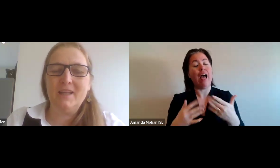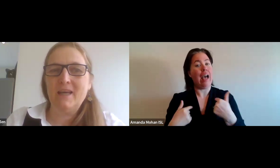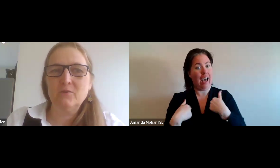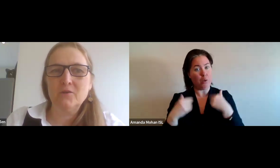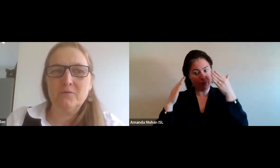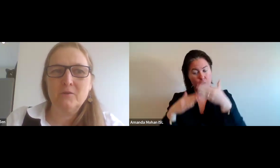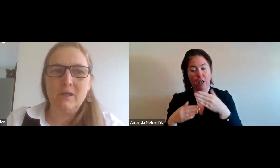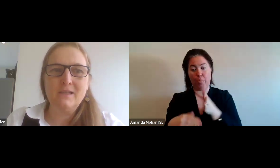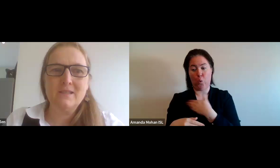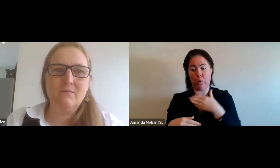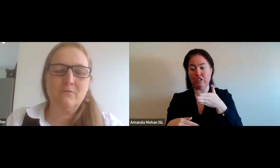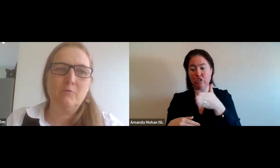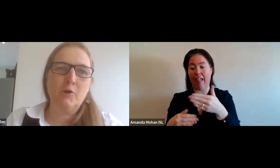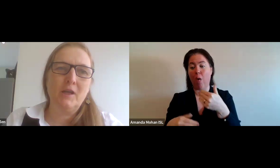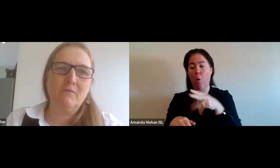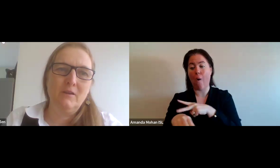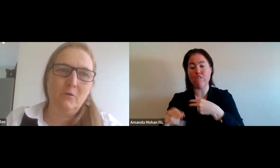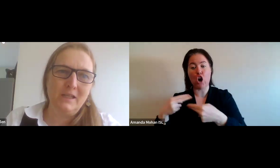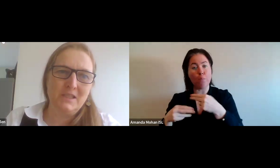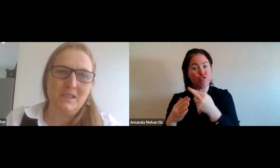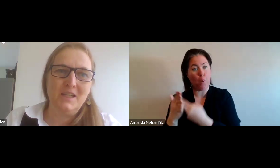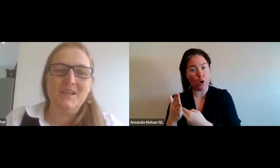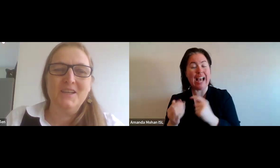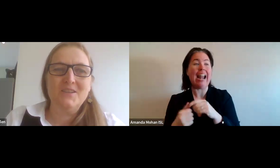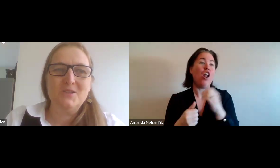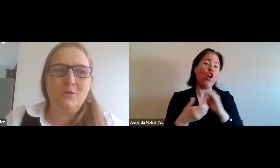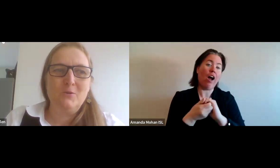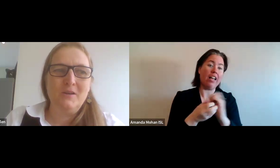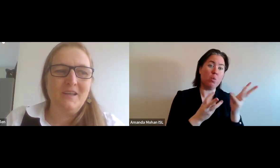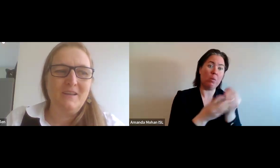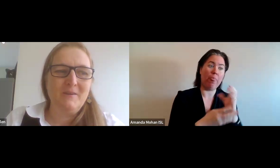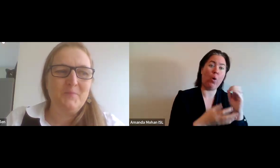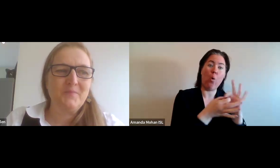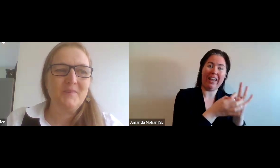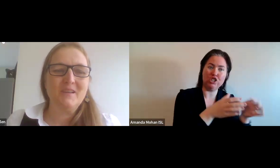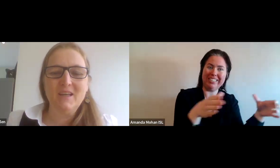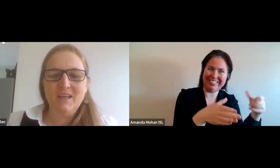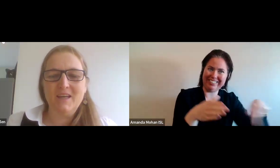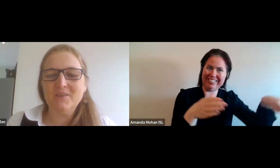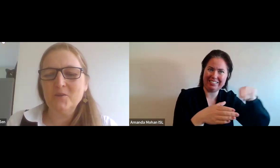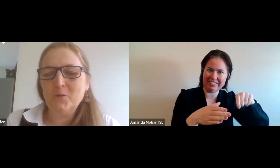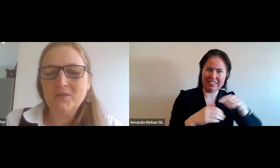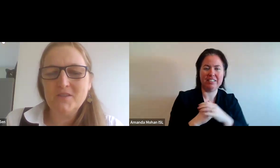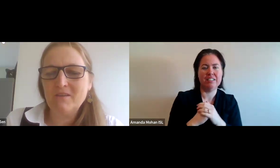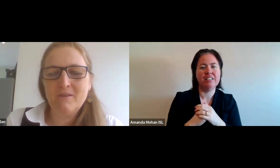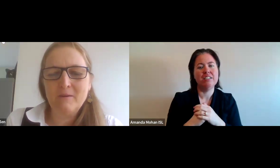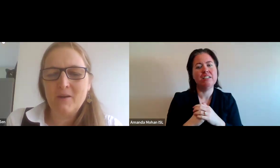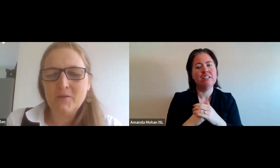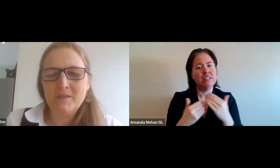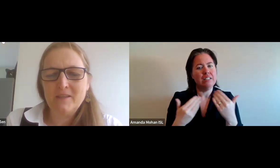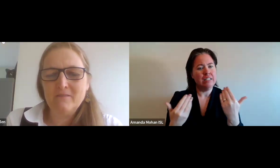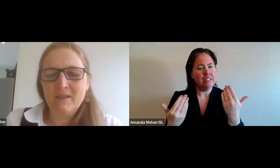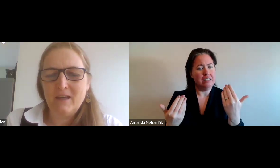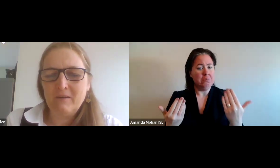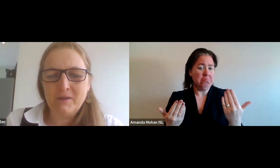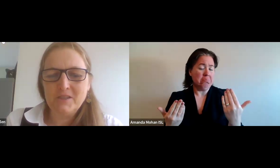report, and I had other colleagues that were working with the coalition. So I don't know what to say